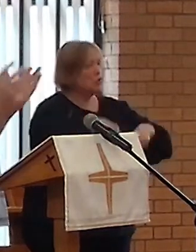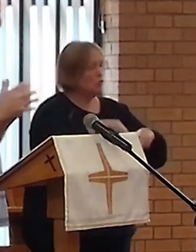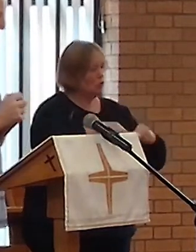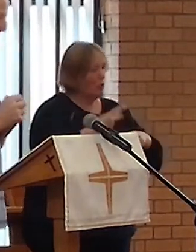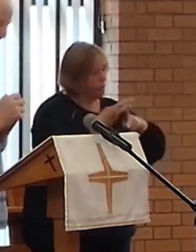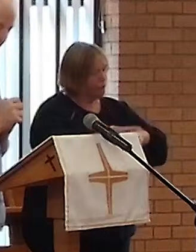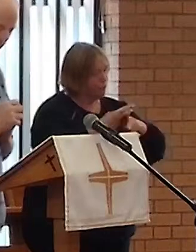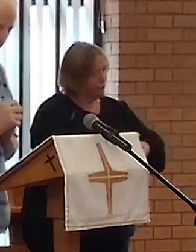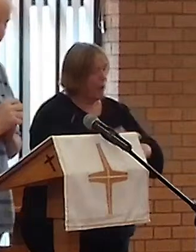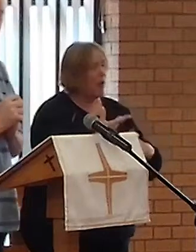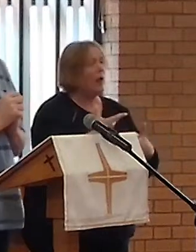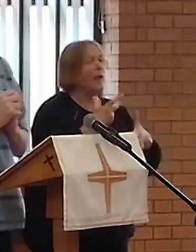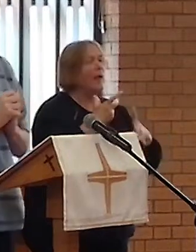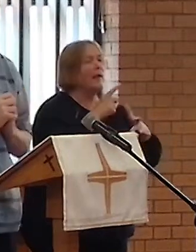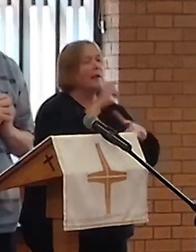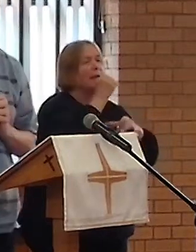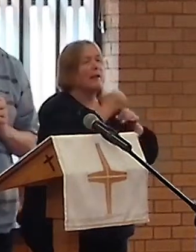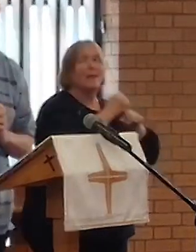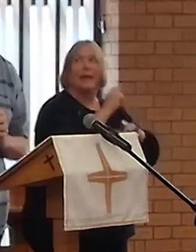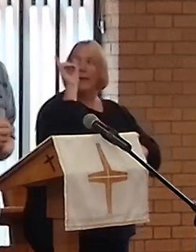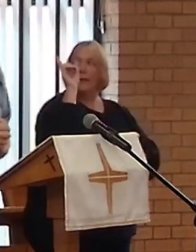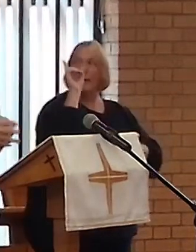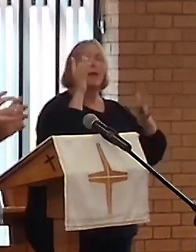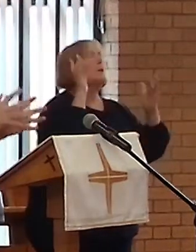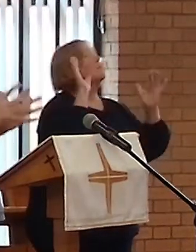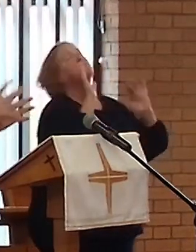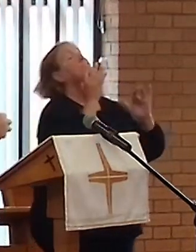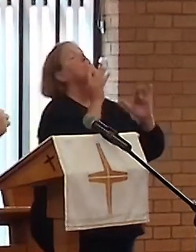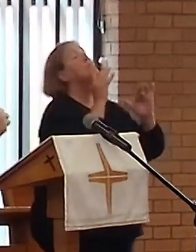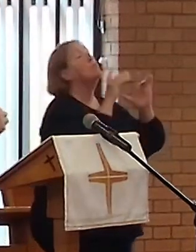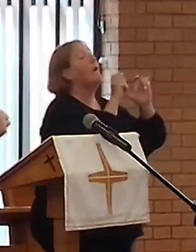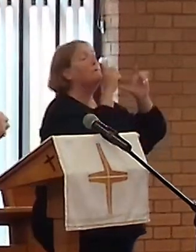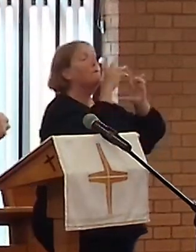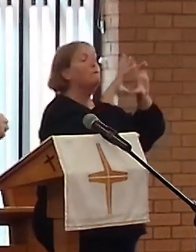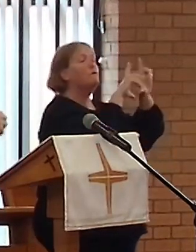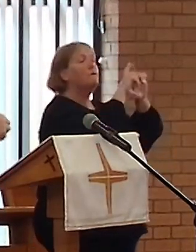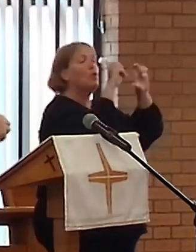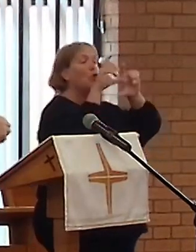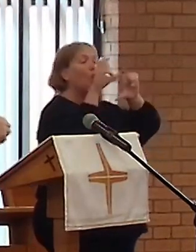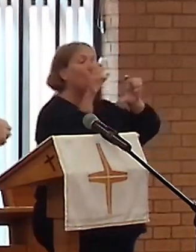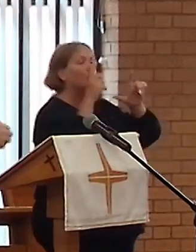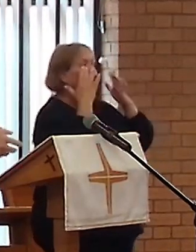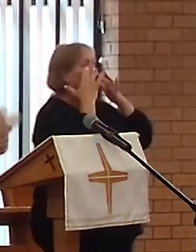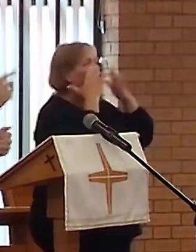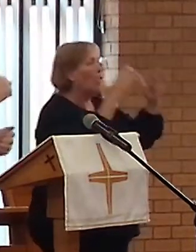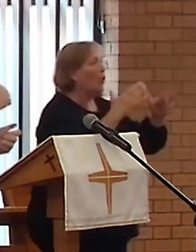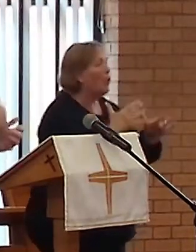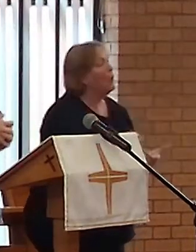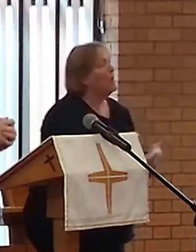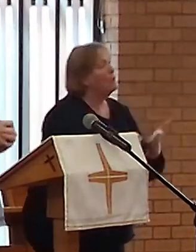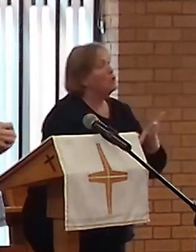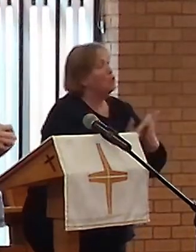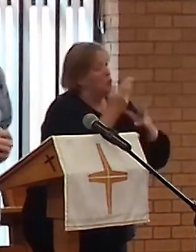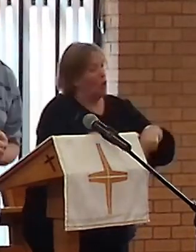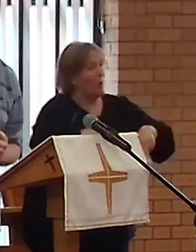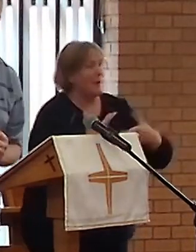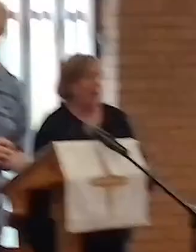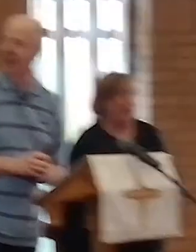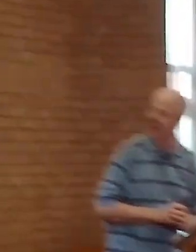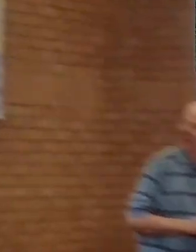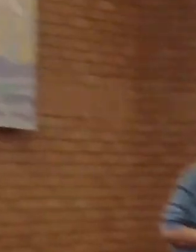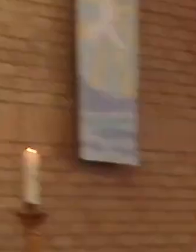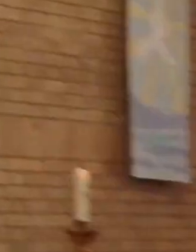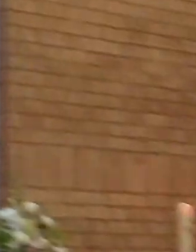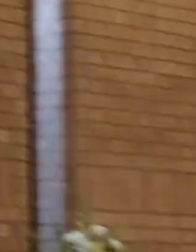like an entirely different dog. And then I've got an update now. Our new dog, Jason, had a haircut last week. And